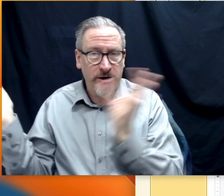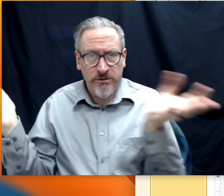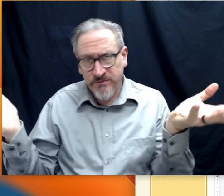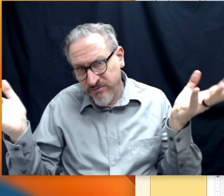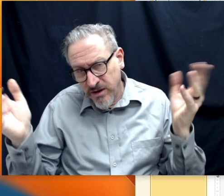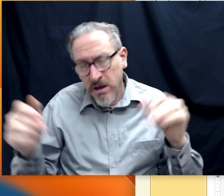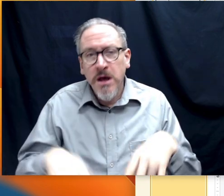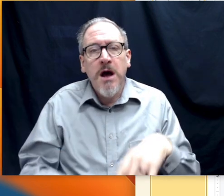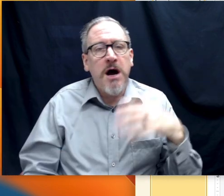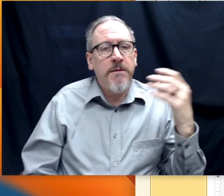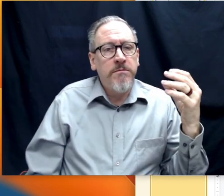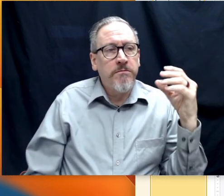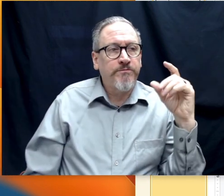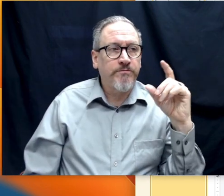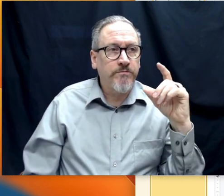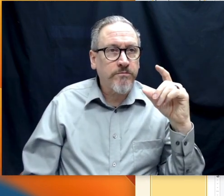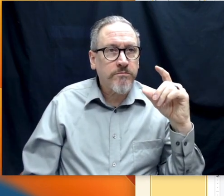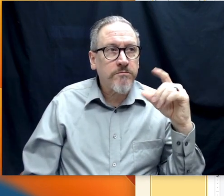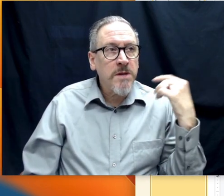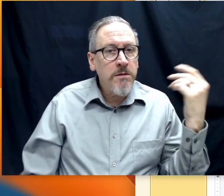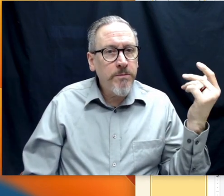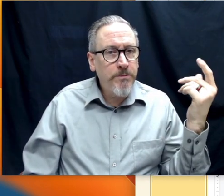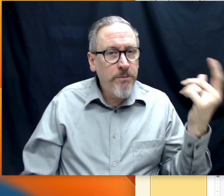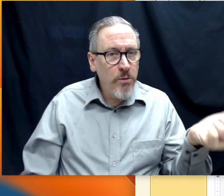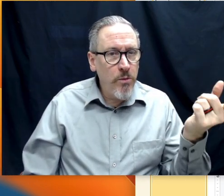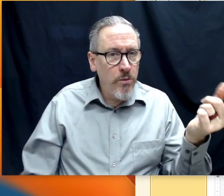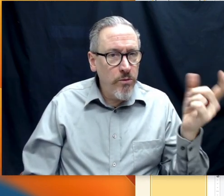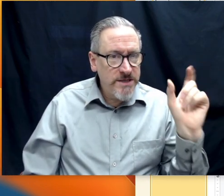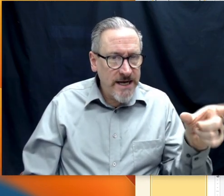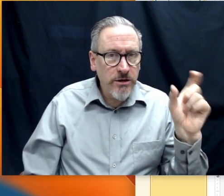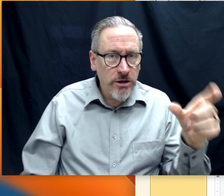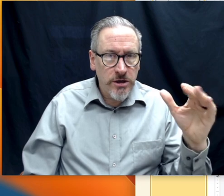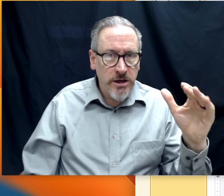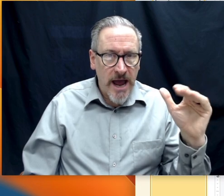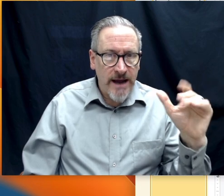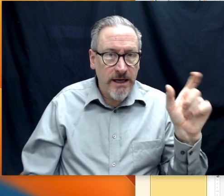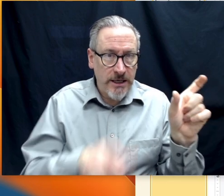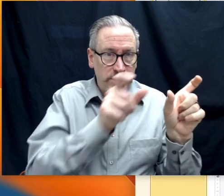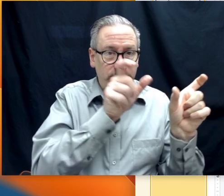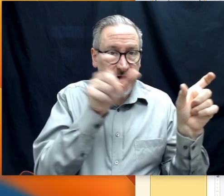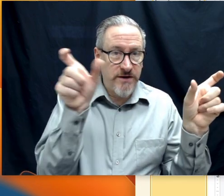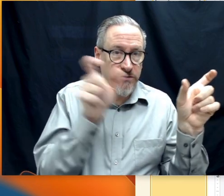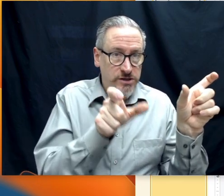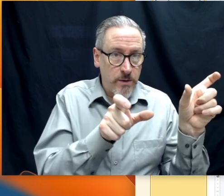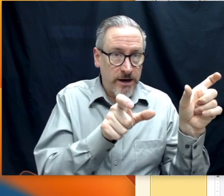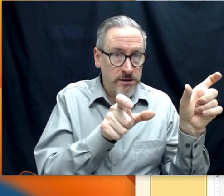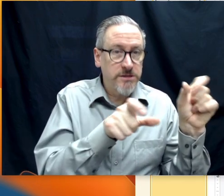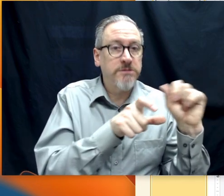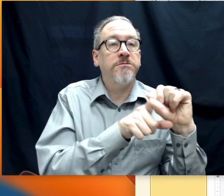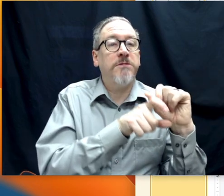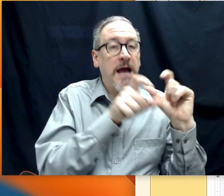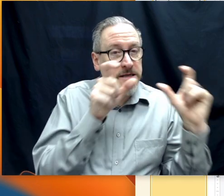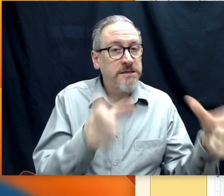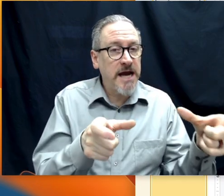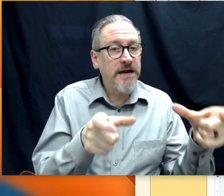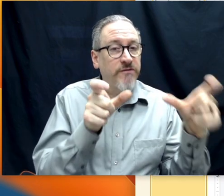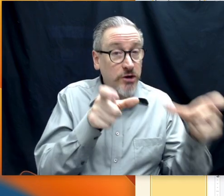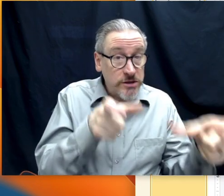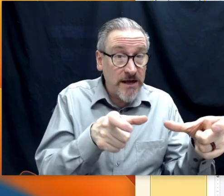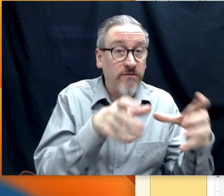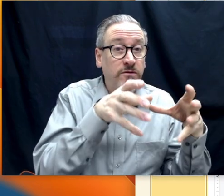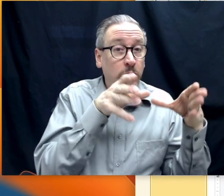happened here? Um, but take a look at each of the different squares and